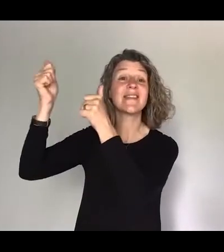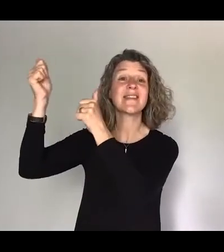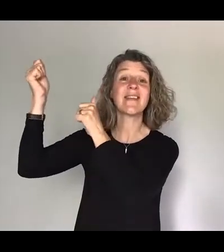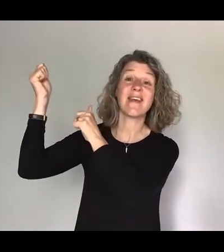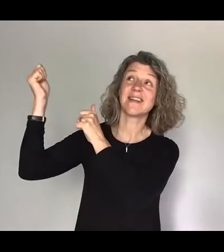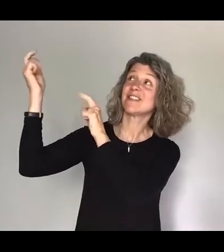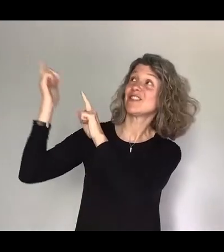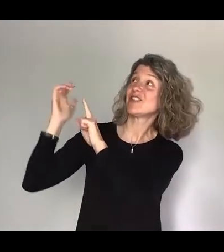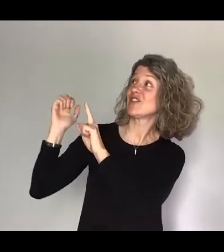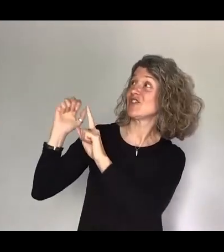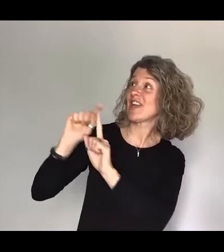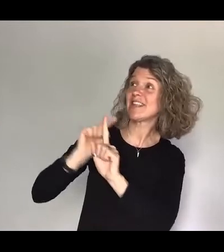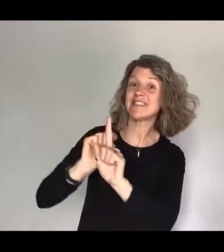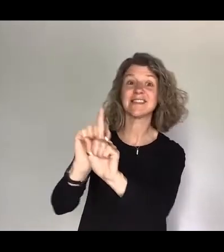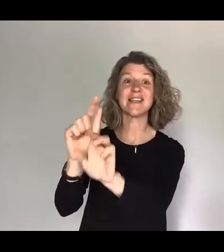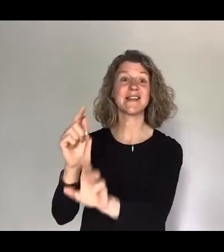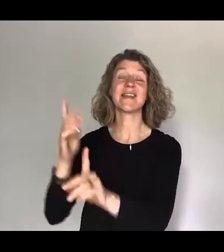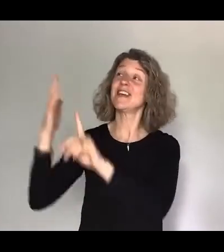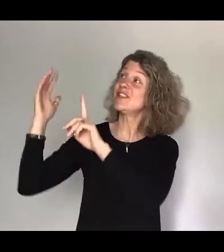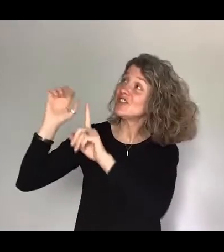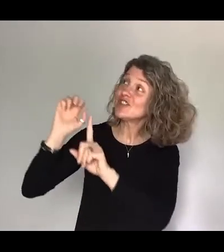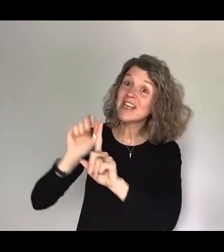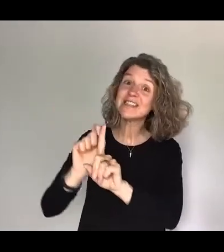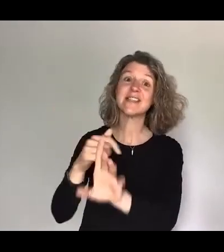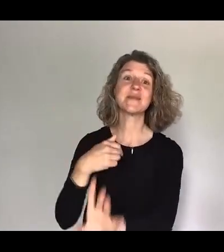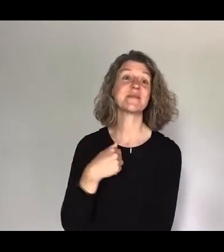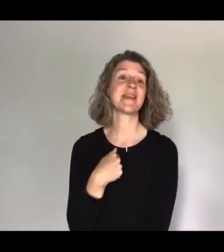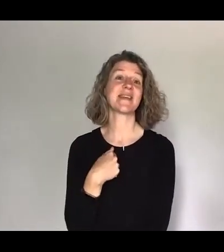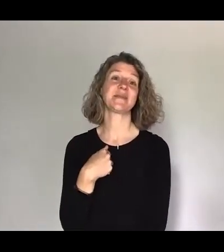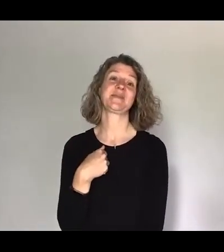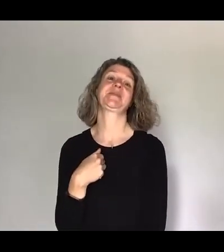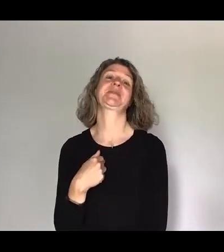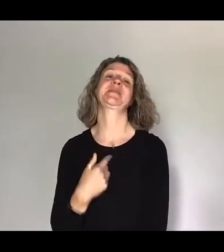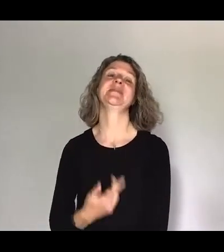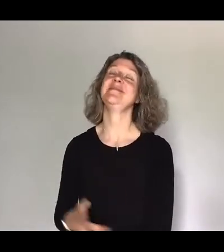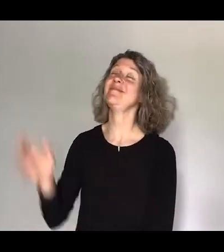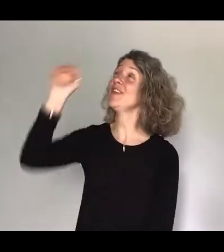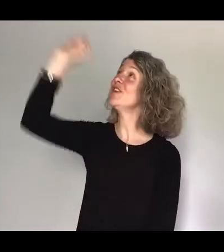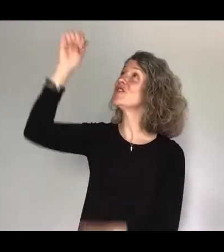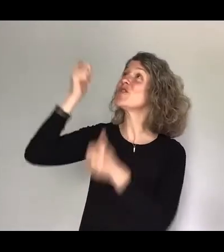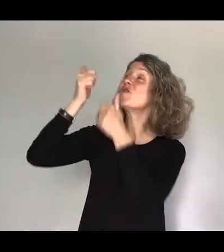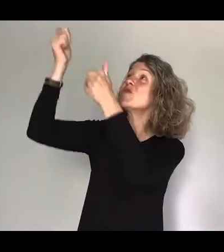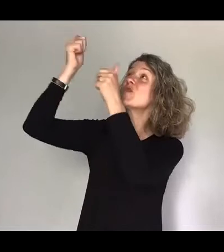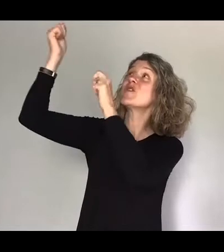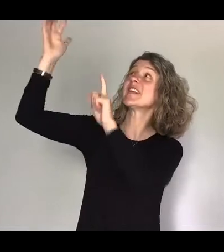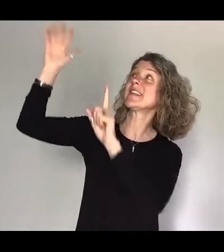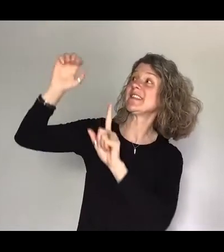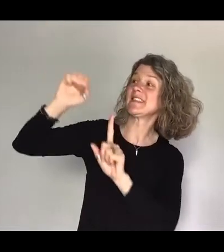after it's running after me yes it is your goodness is running